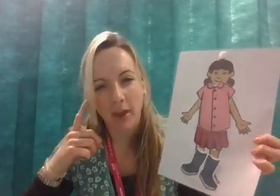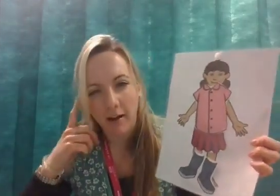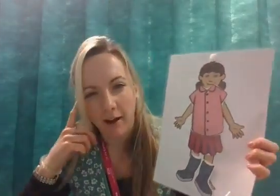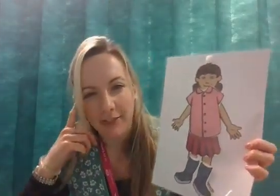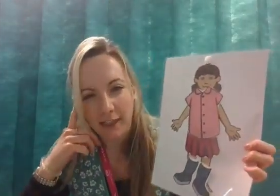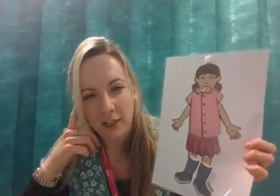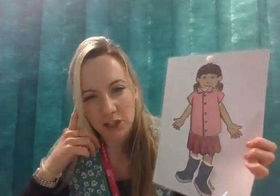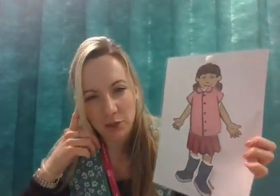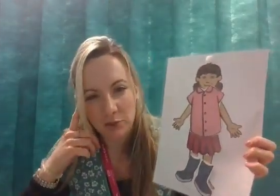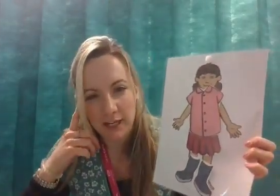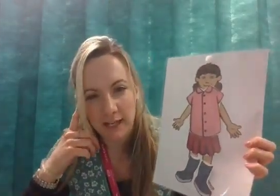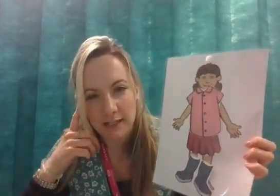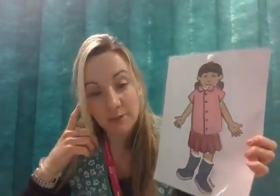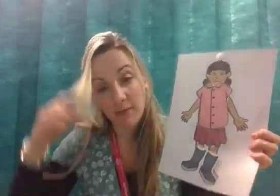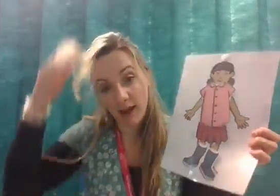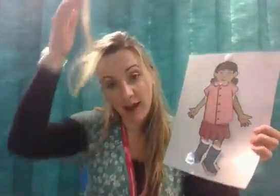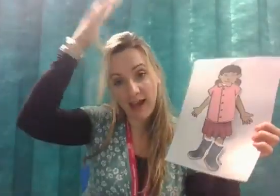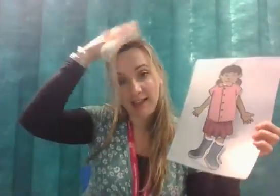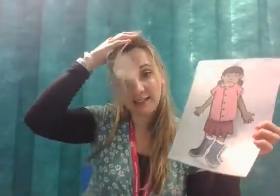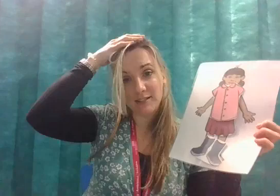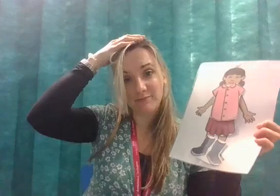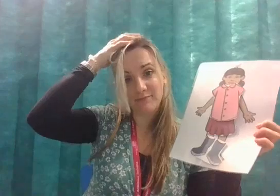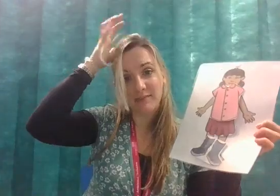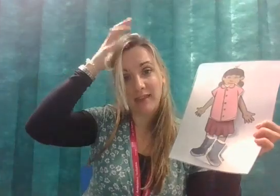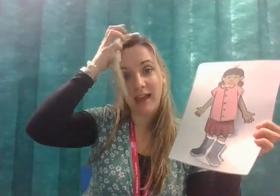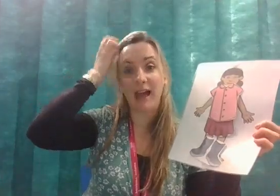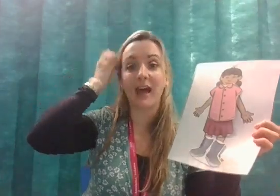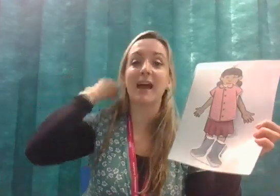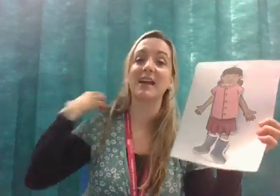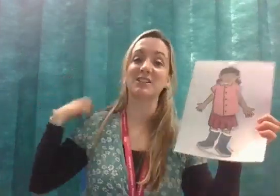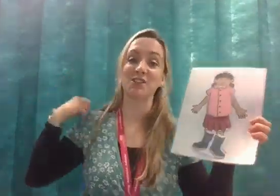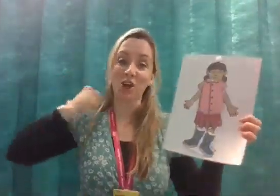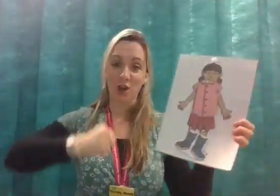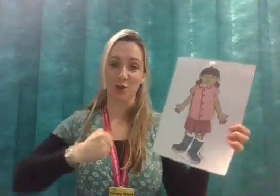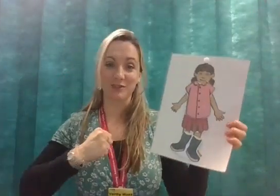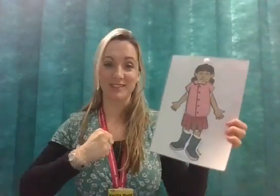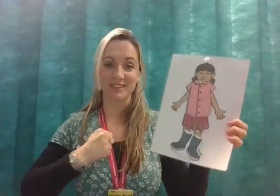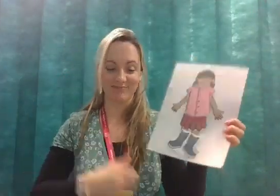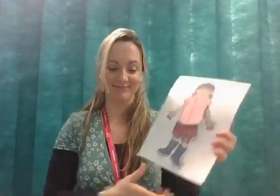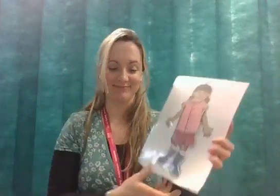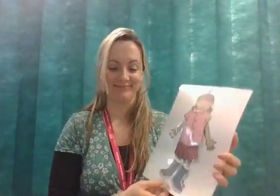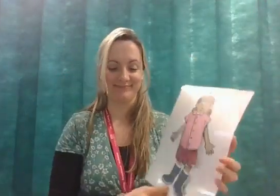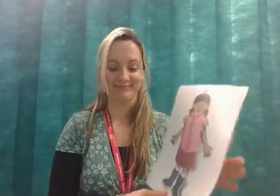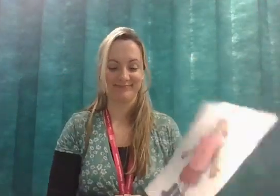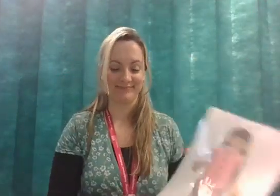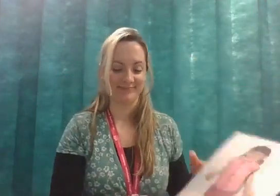I think she will need a hat and a coat.